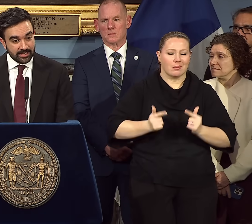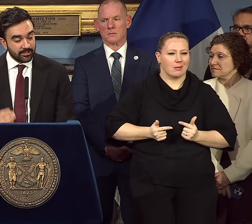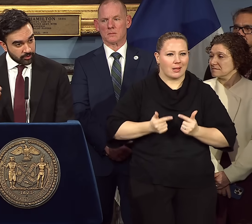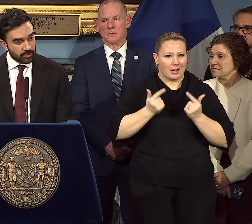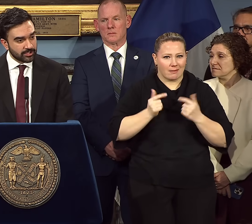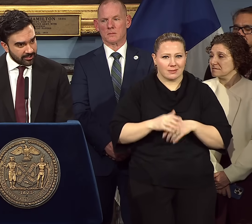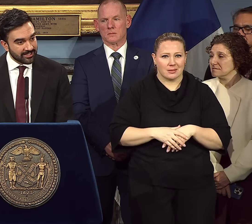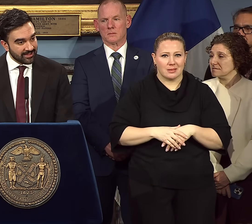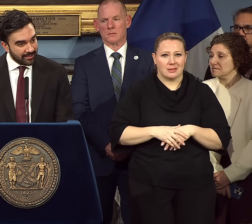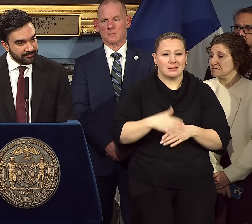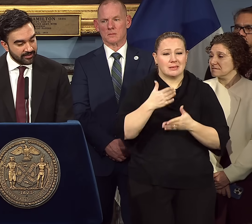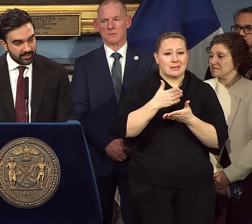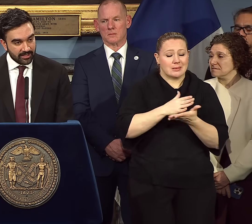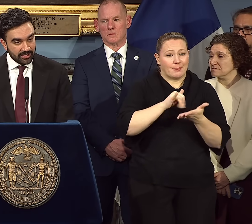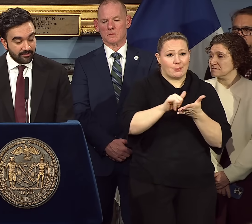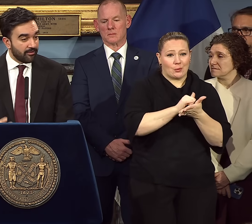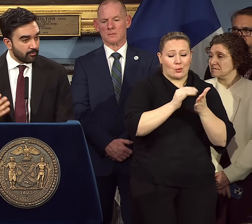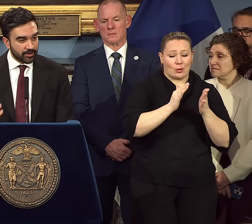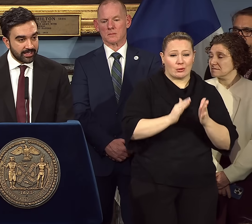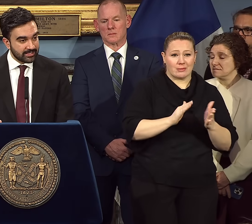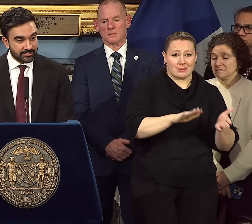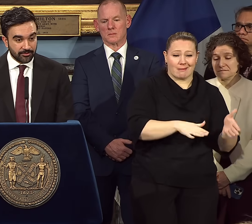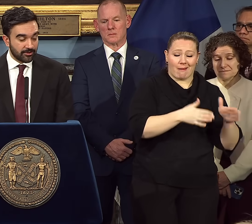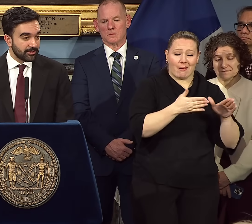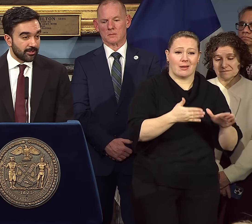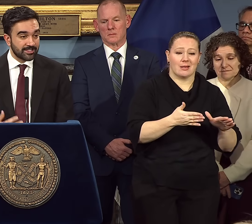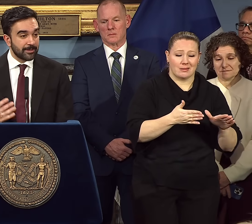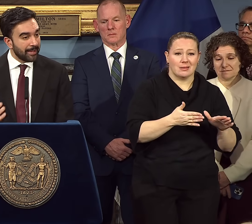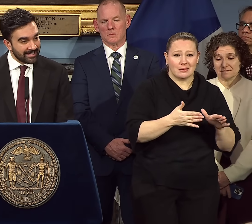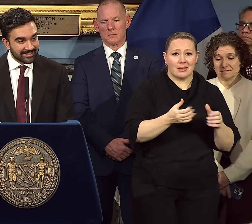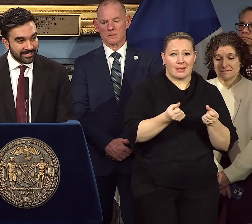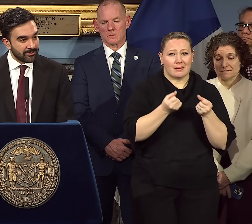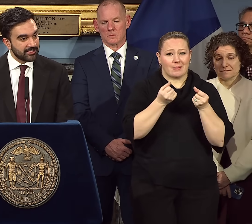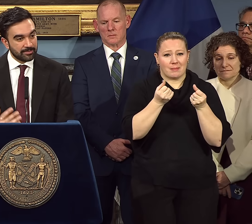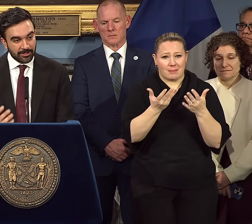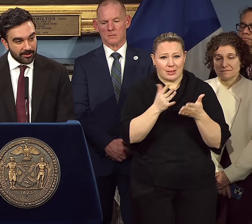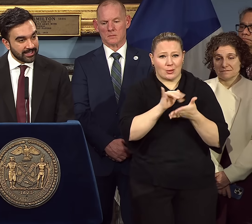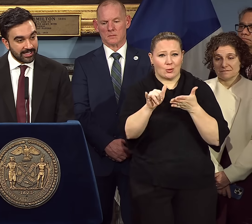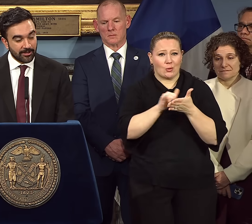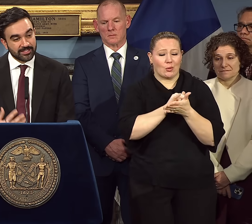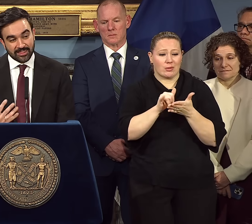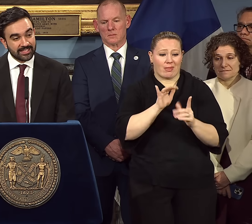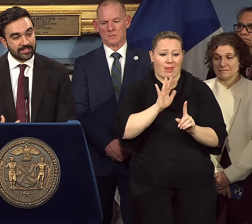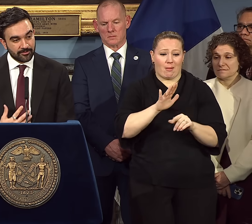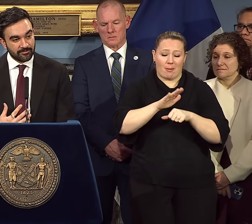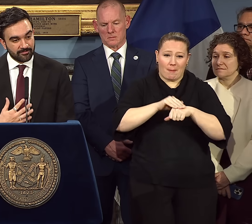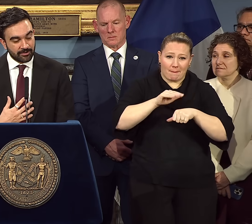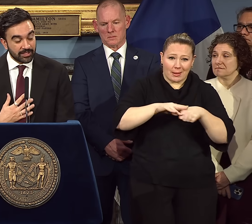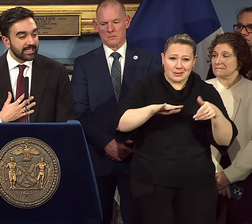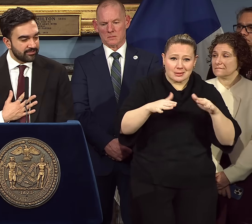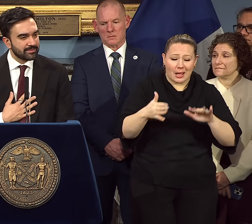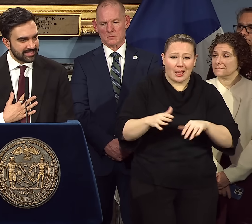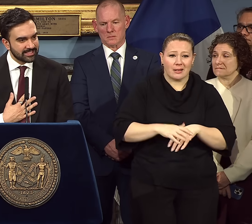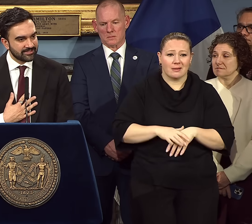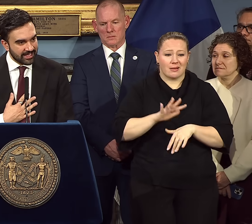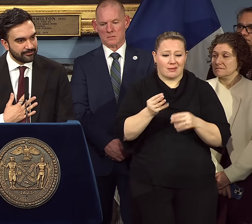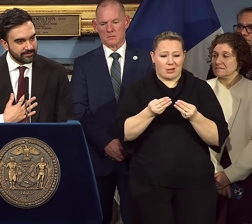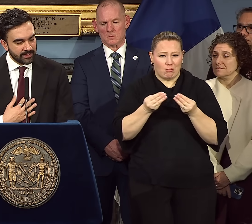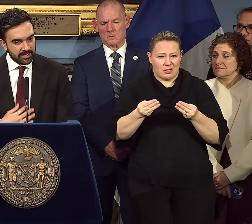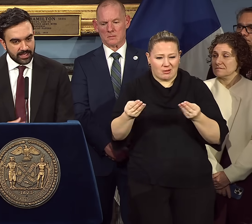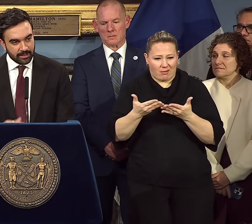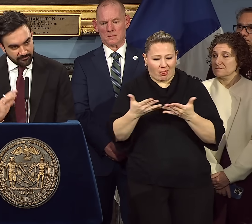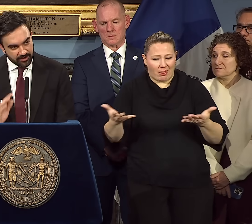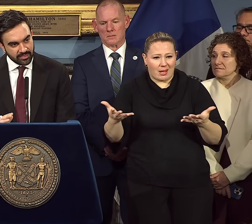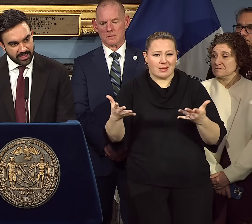cases, New Yorkers lost their life. In far more cases, New Yorkers lost their pets, they lost their belongings, they lost the things that really give them a sense of